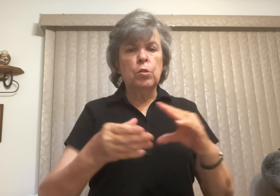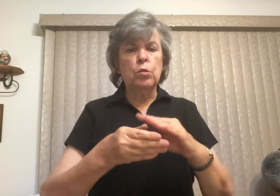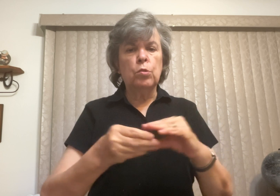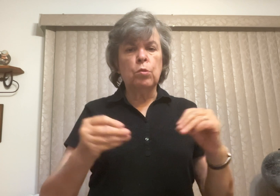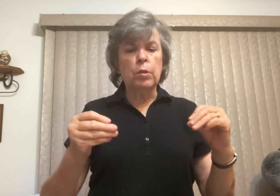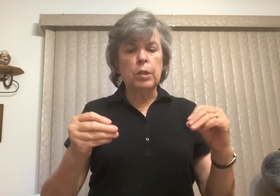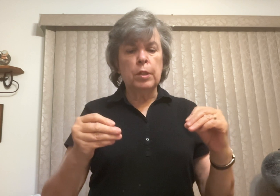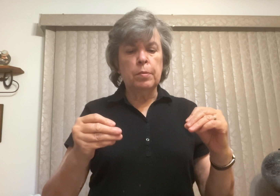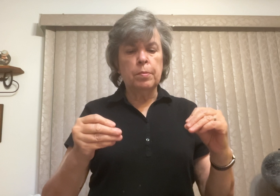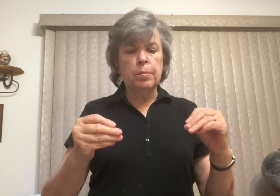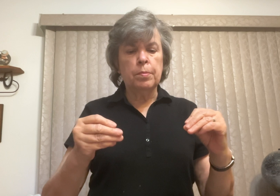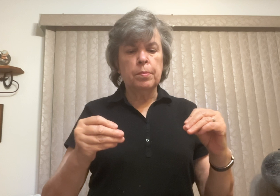Story